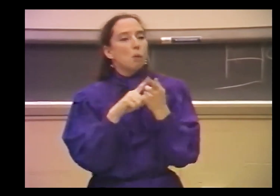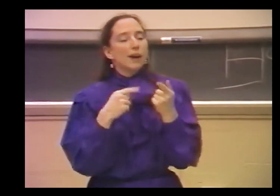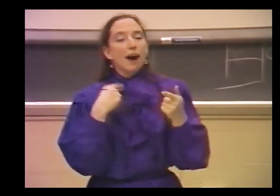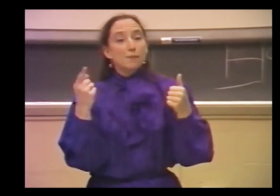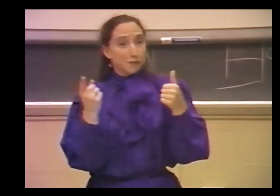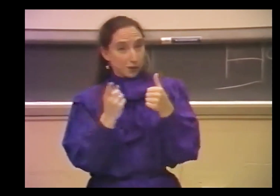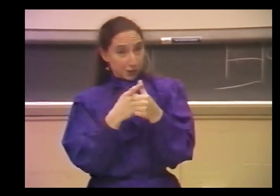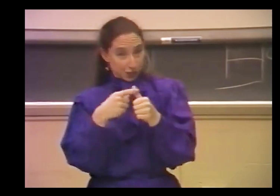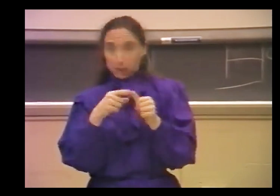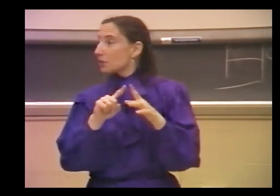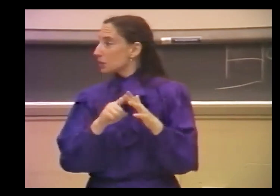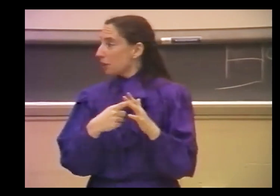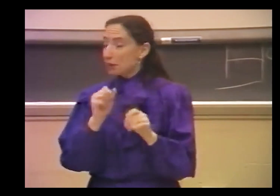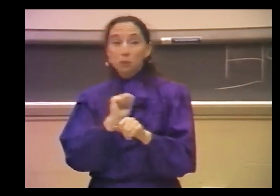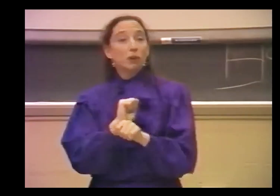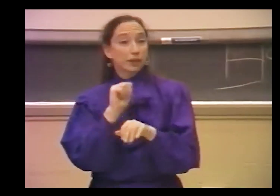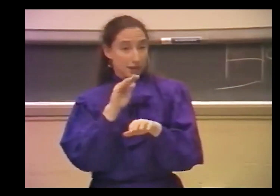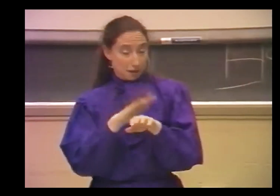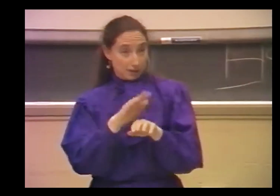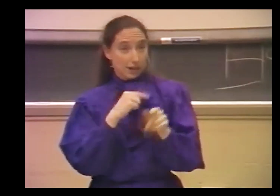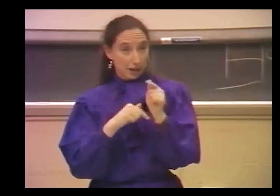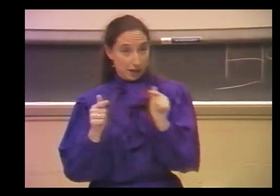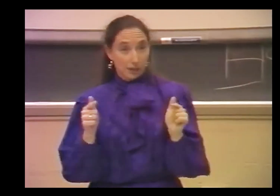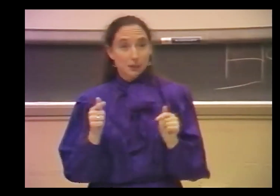when I first started working on sign language,